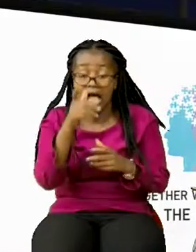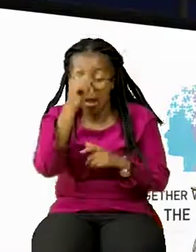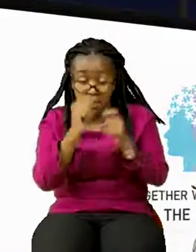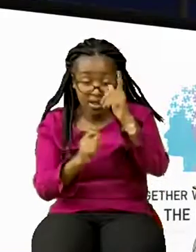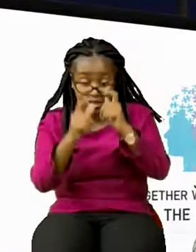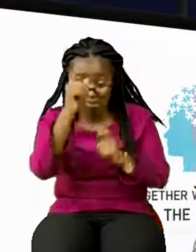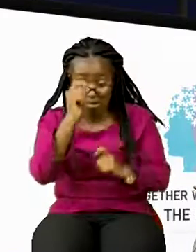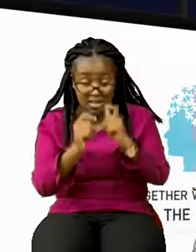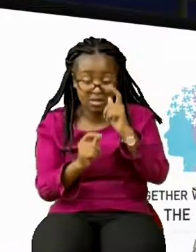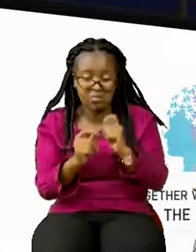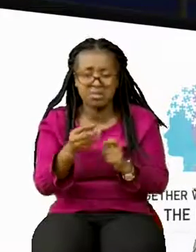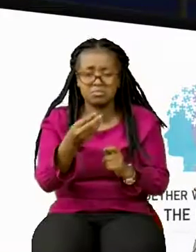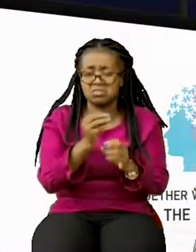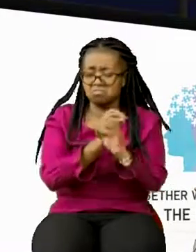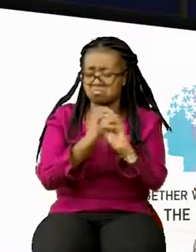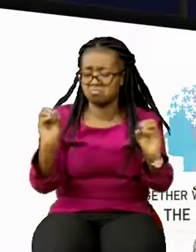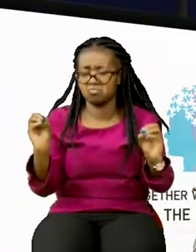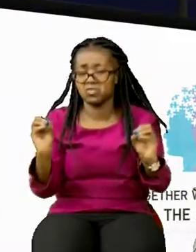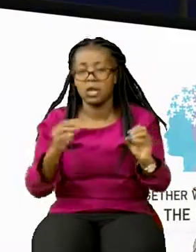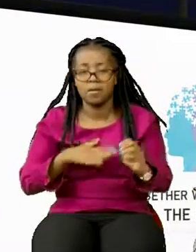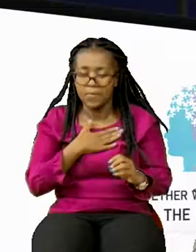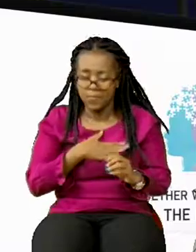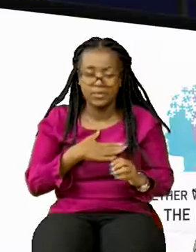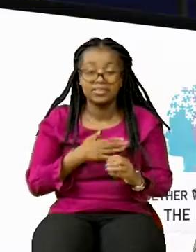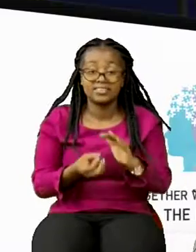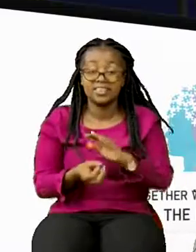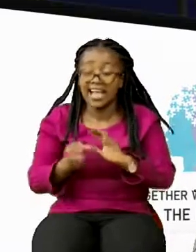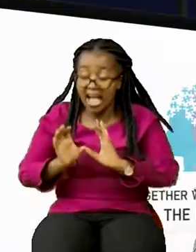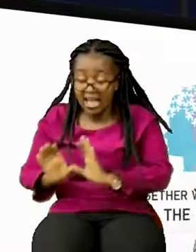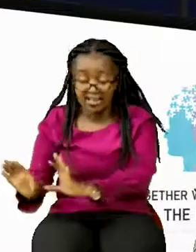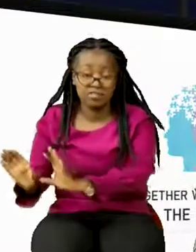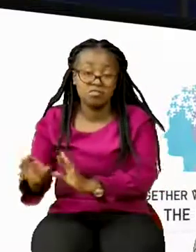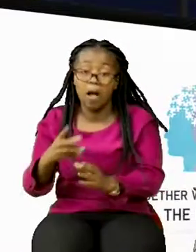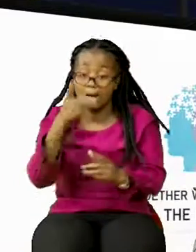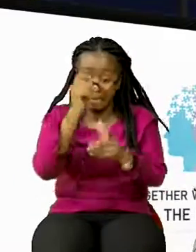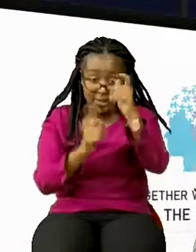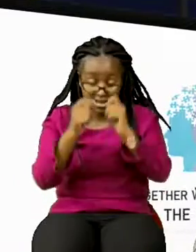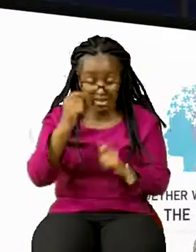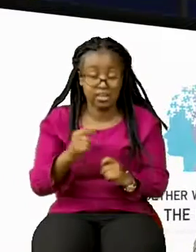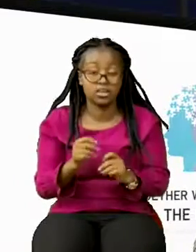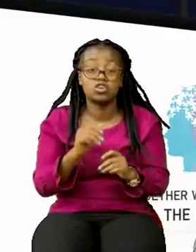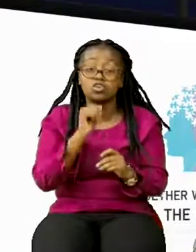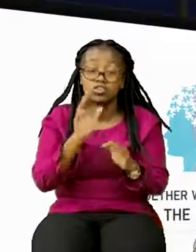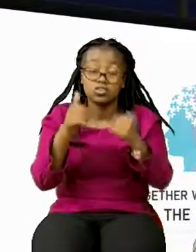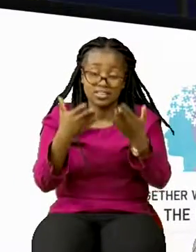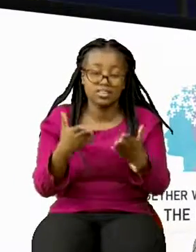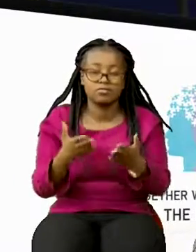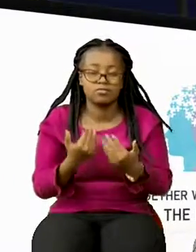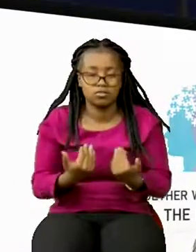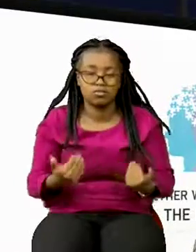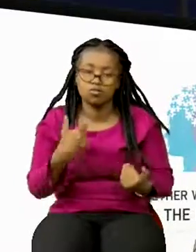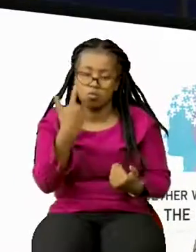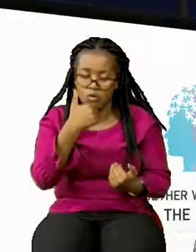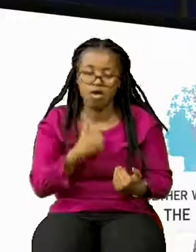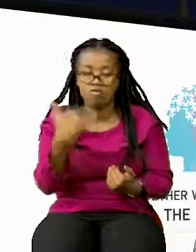advise that you keep away milk from children who are autistic, because it is very hard to break down milk. It's usually very heavy.